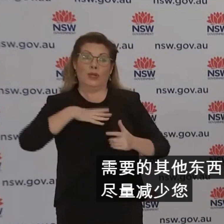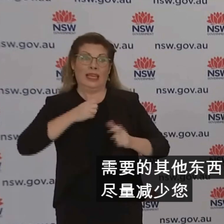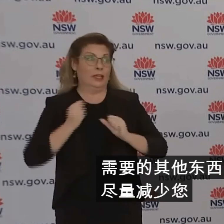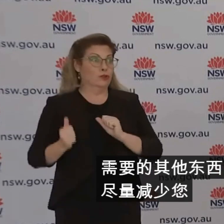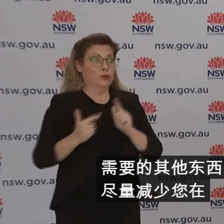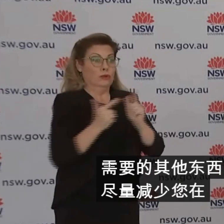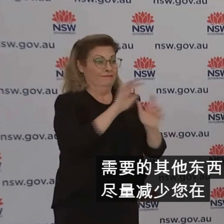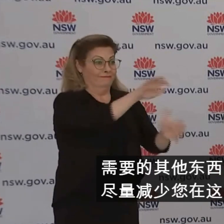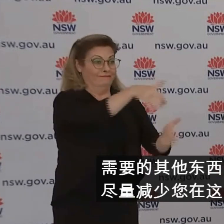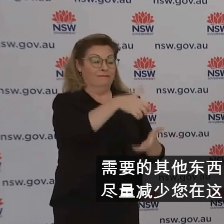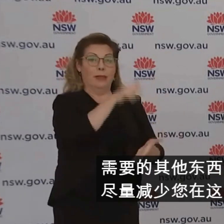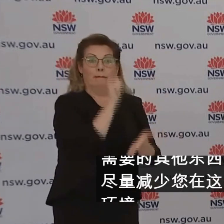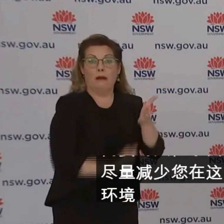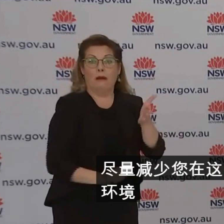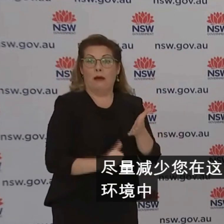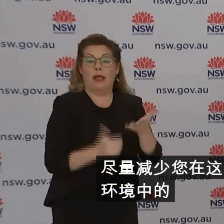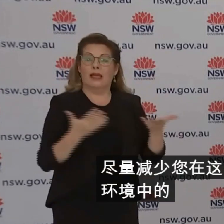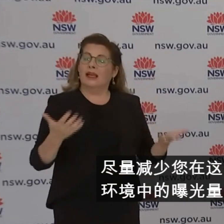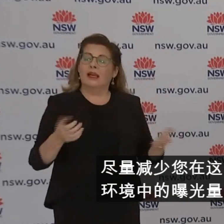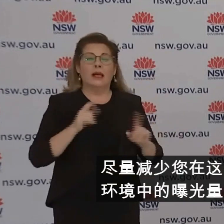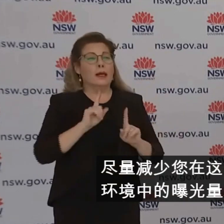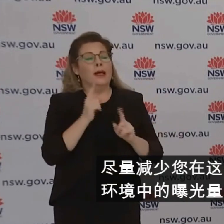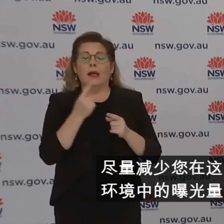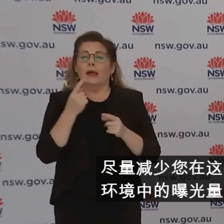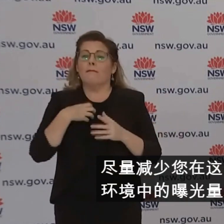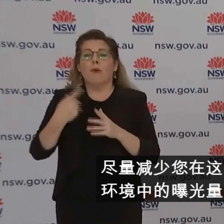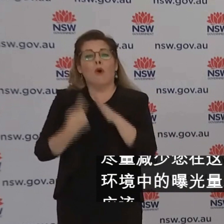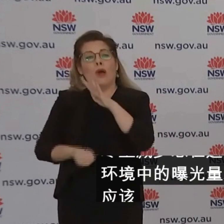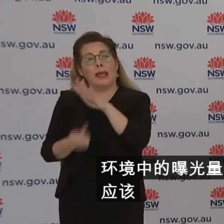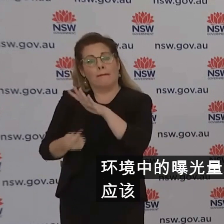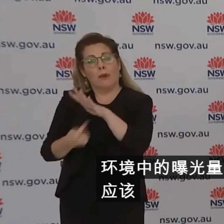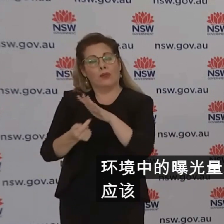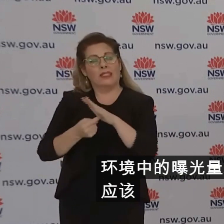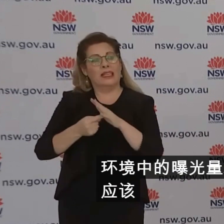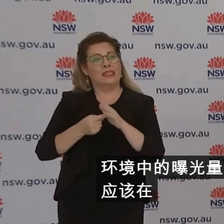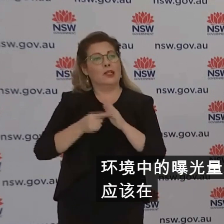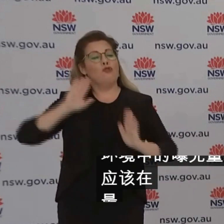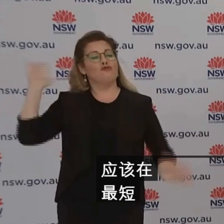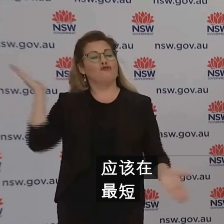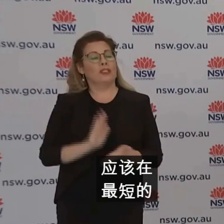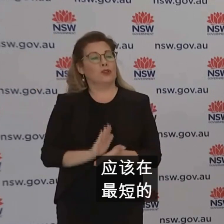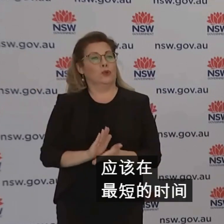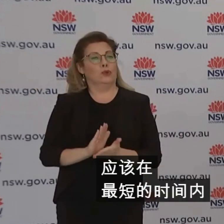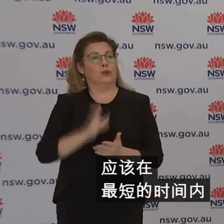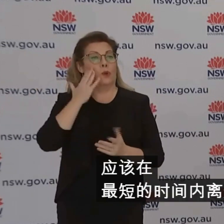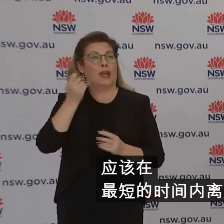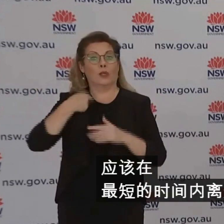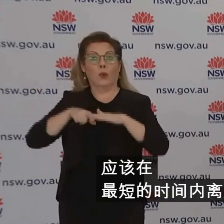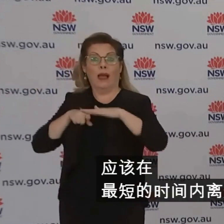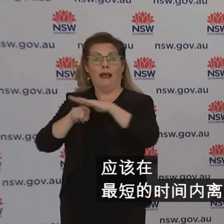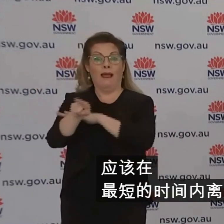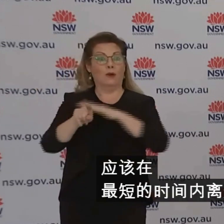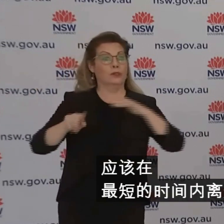your exposure in those settings, minimise your shopping. You should be out of your house for the most minimal times,